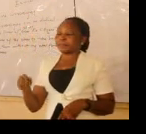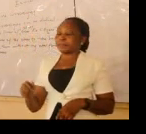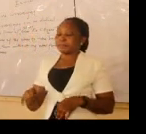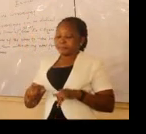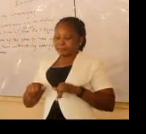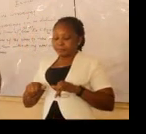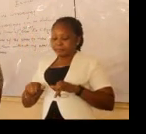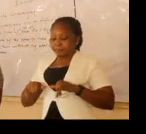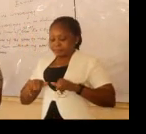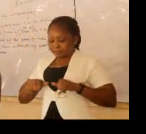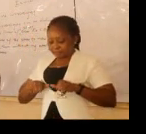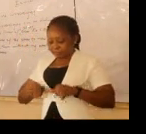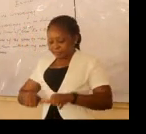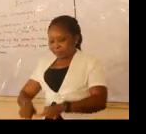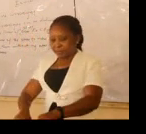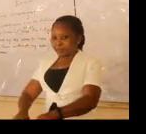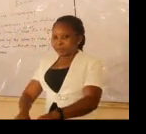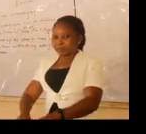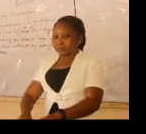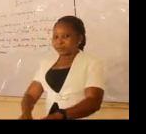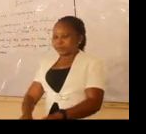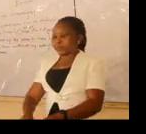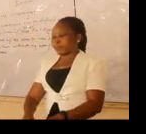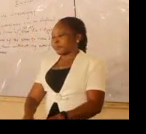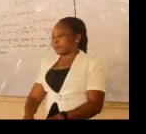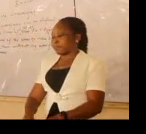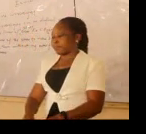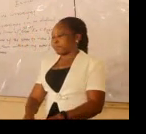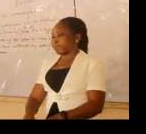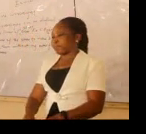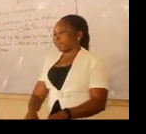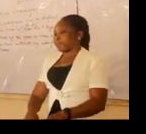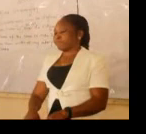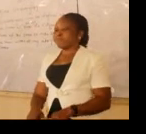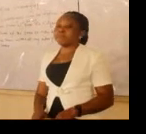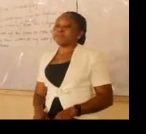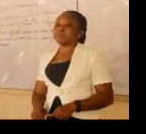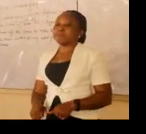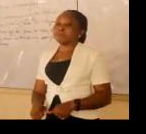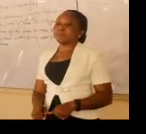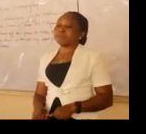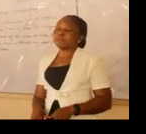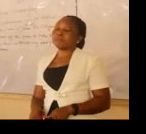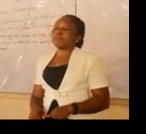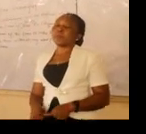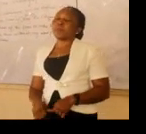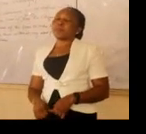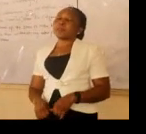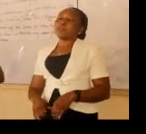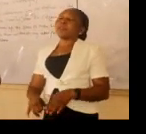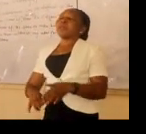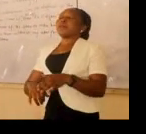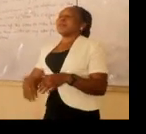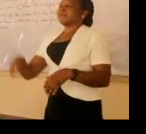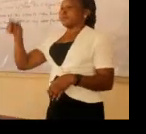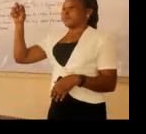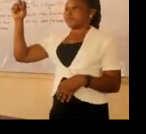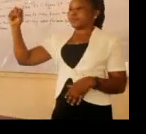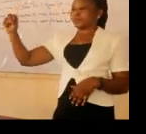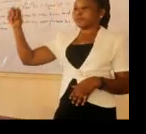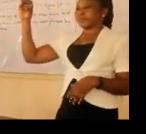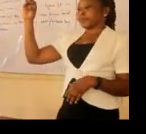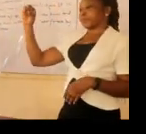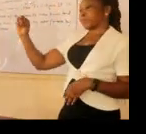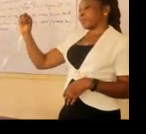permanence is one of the characteristics of sovereignty. Now, sovereignty is permanent. I'm just explaining